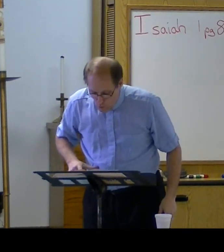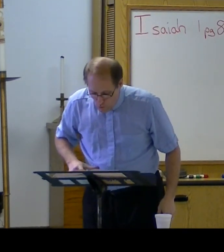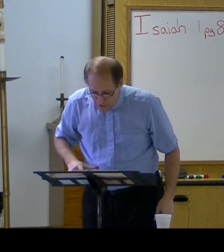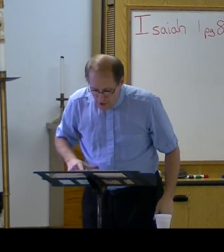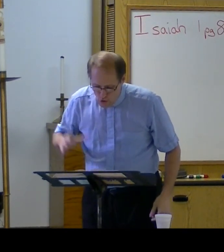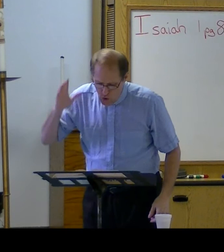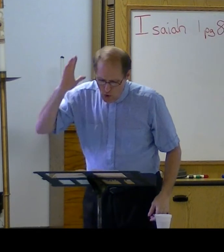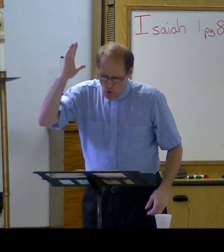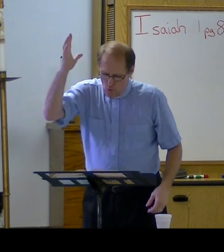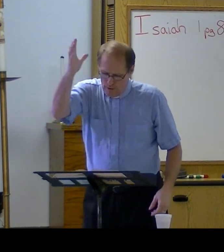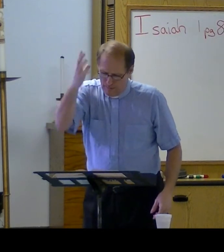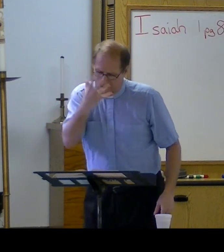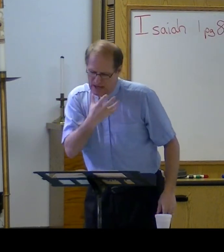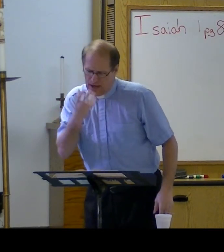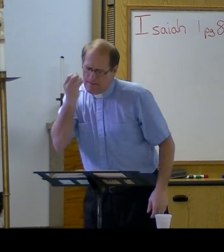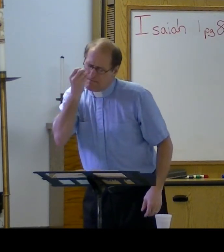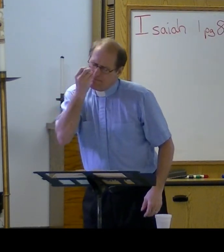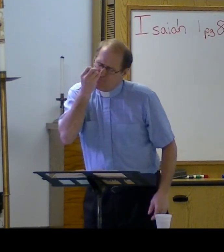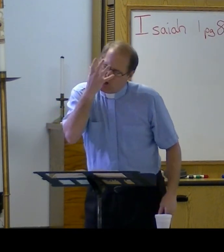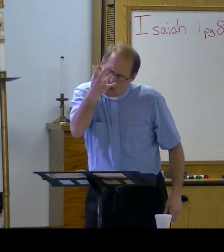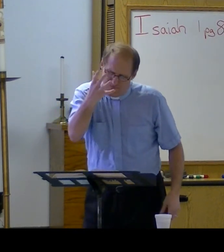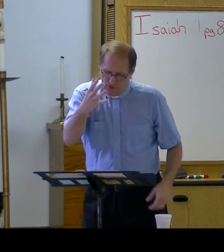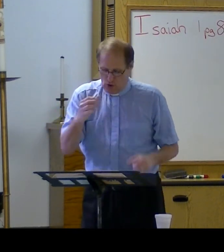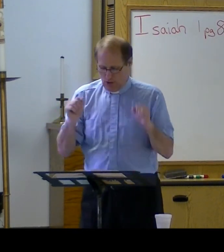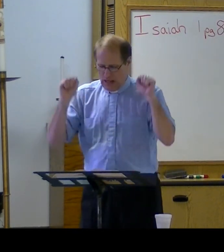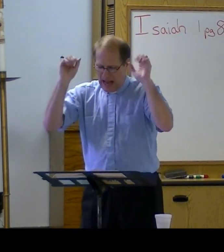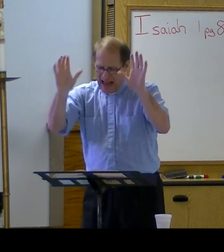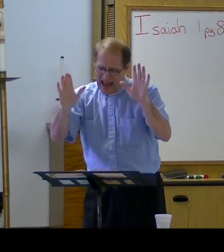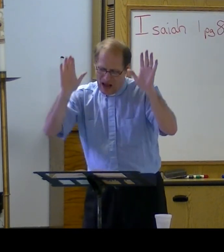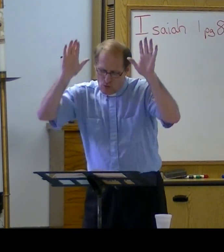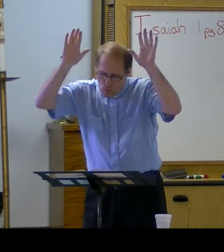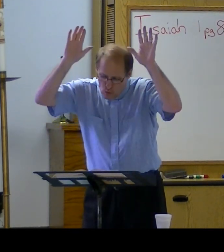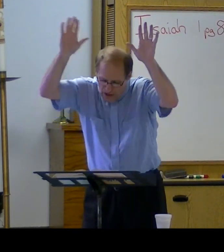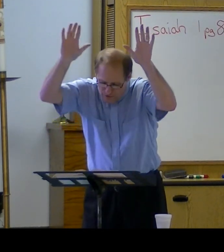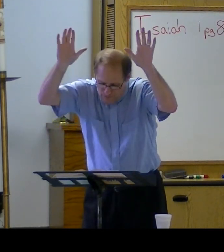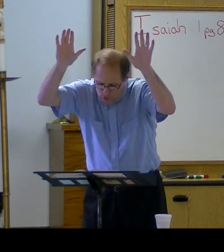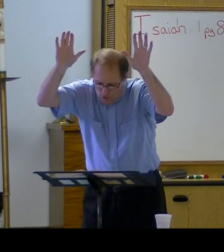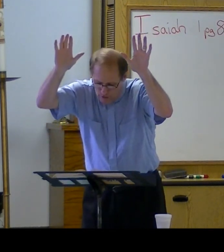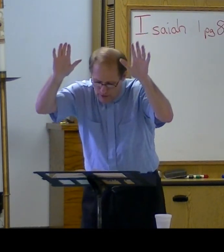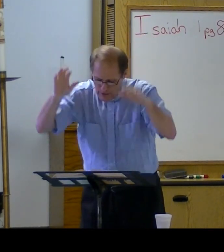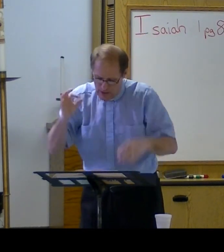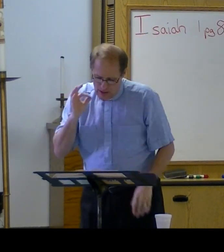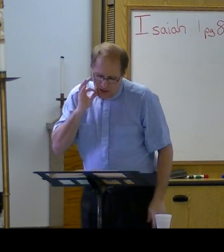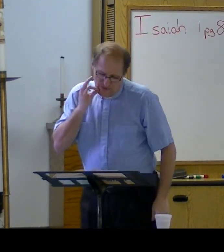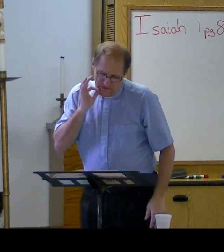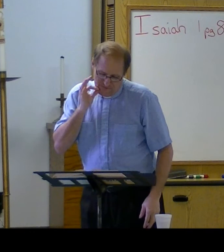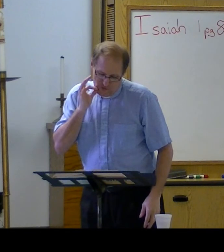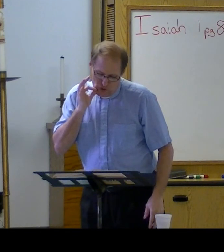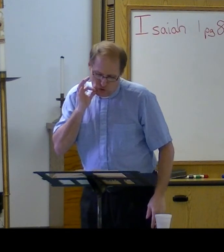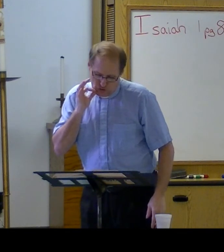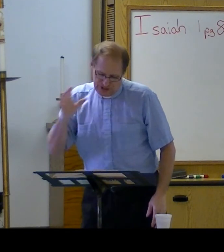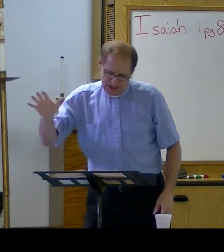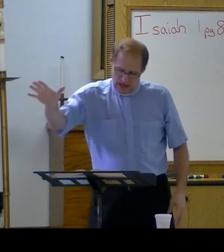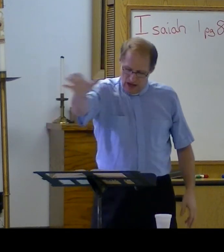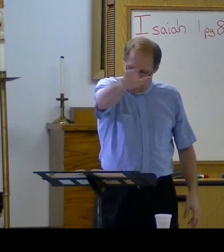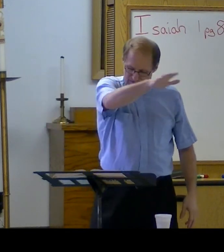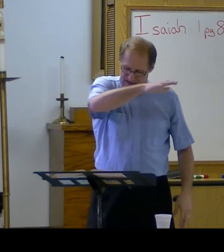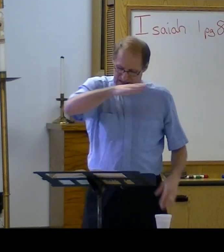Lord will be beautiful and wonderful. The fruit of